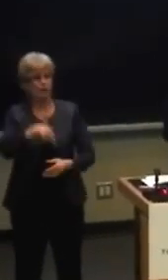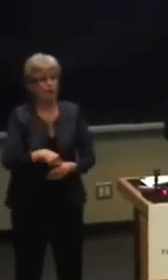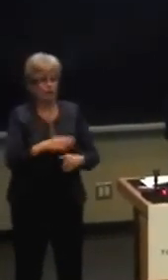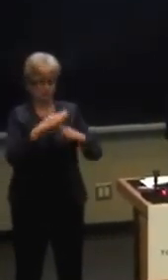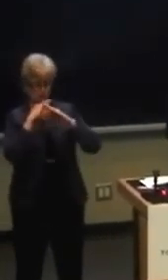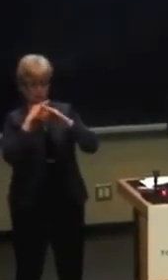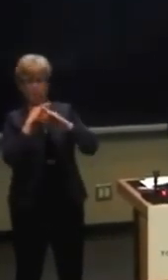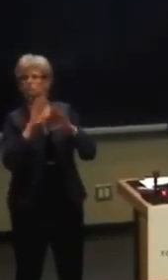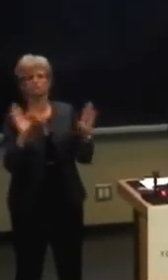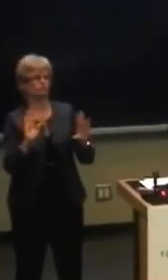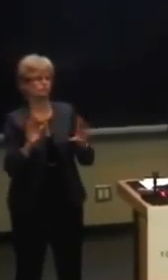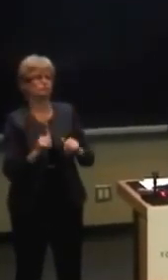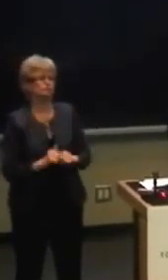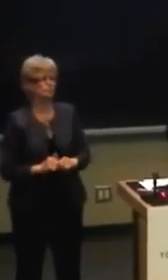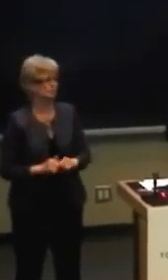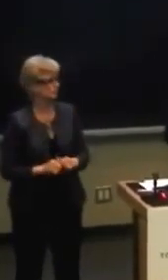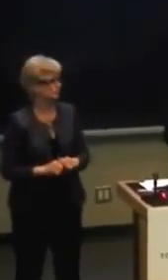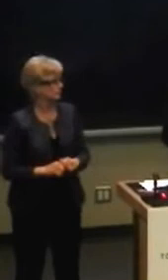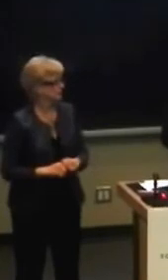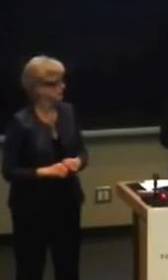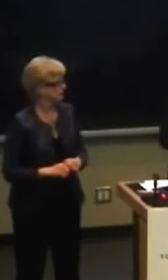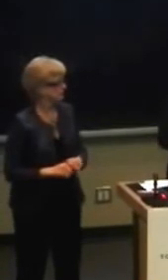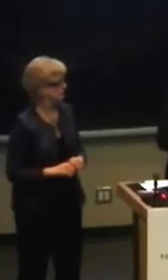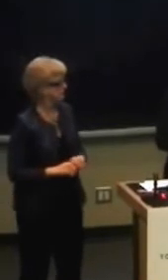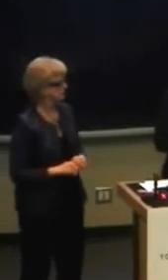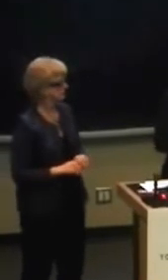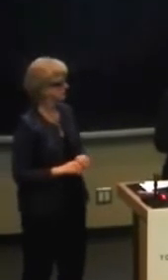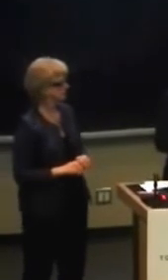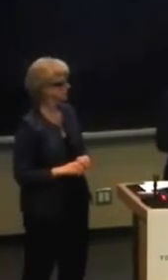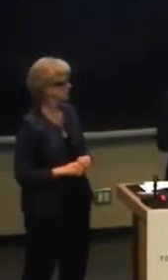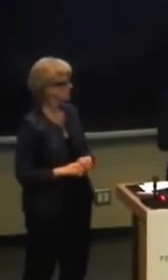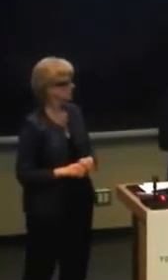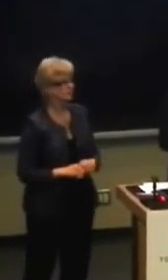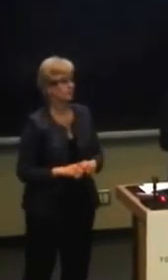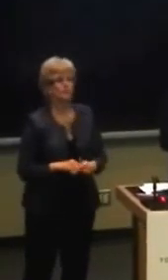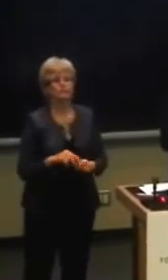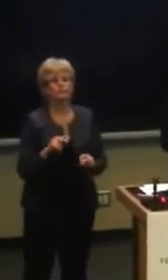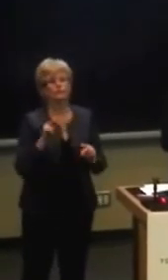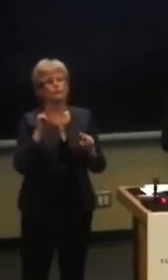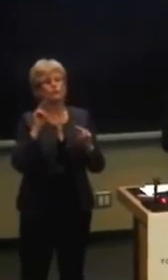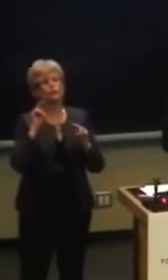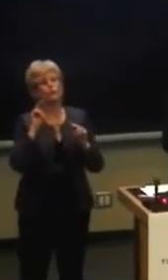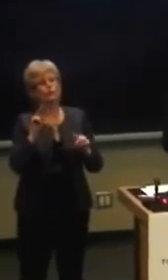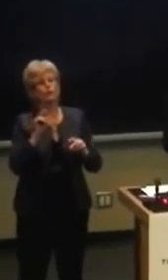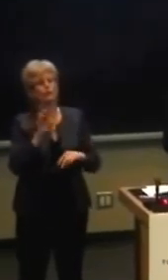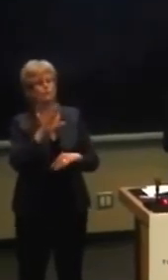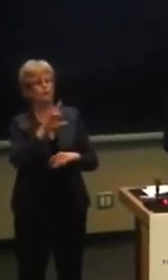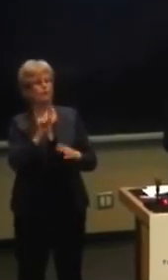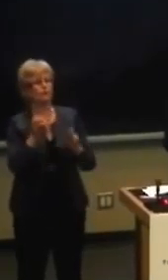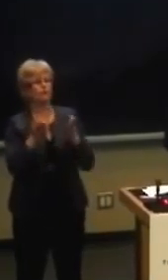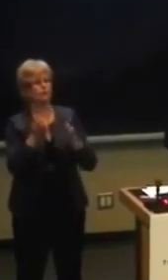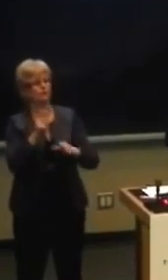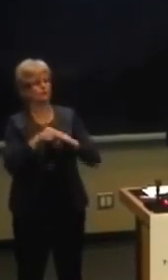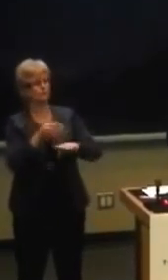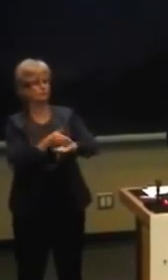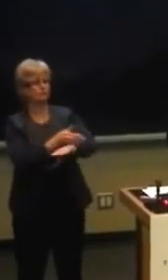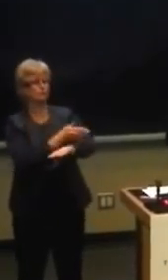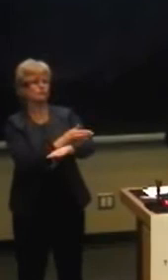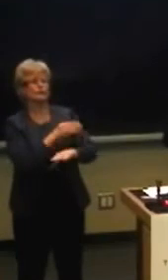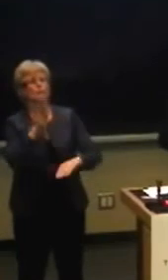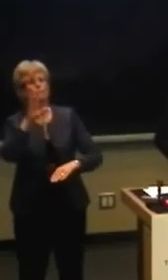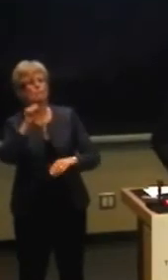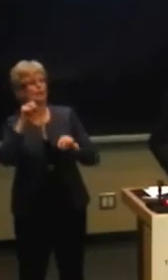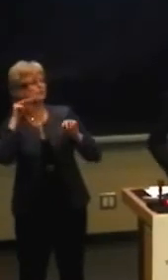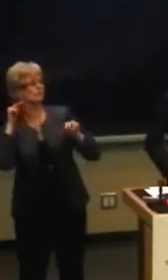running. On that same vein, I think we do need to have a look at all of our bus termini to see what more we can do by way of monitors